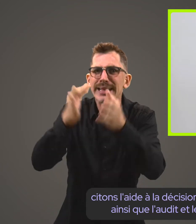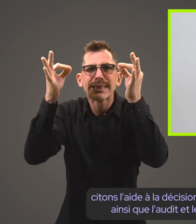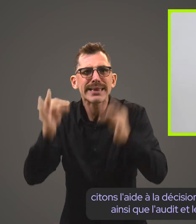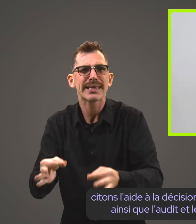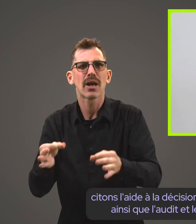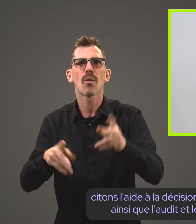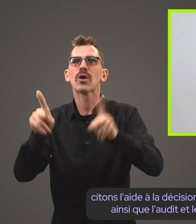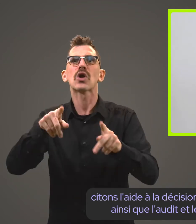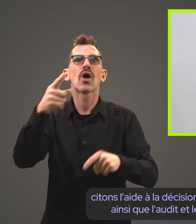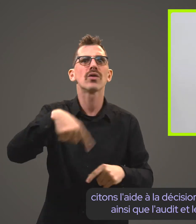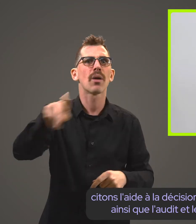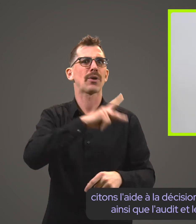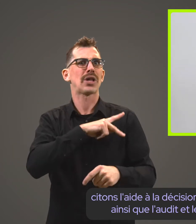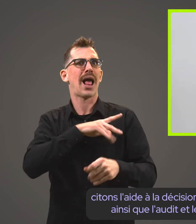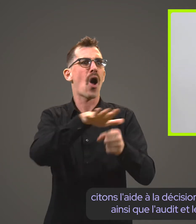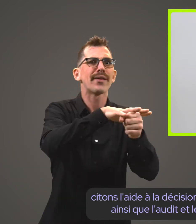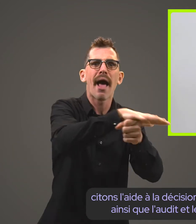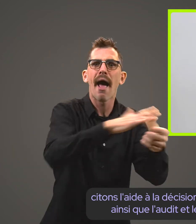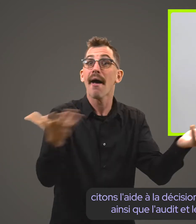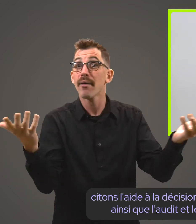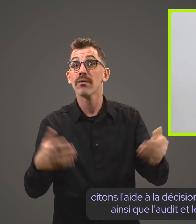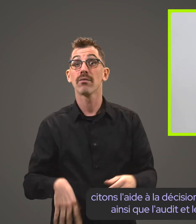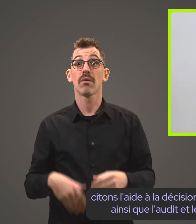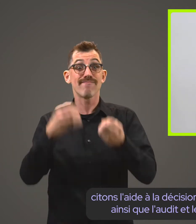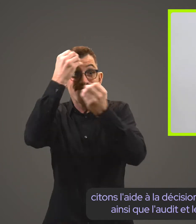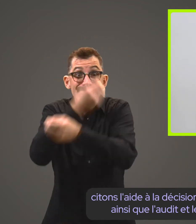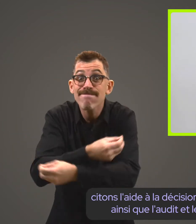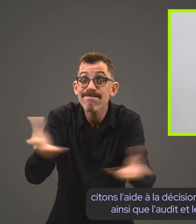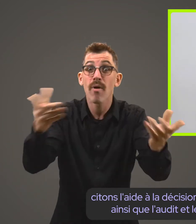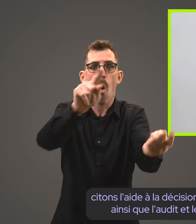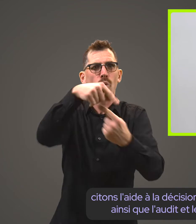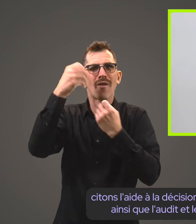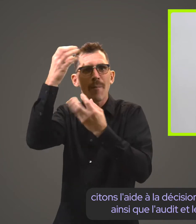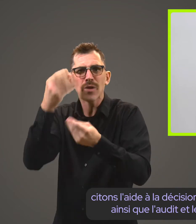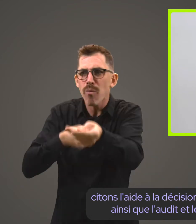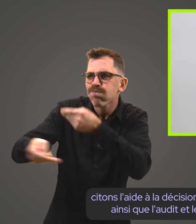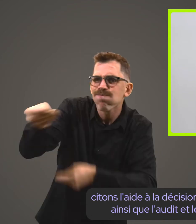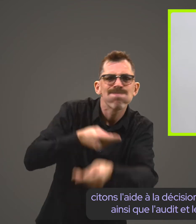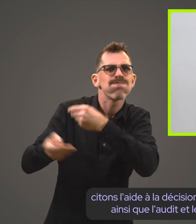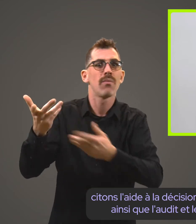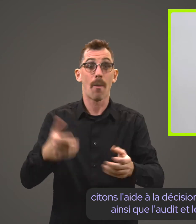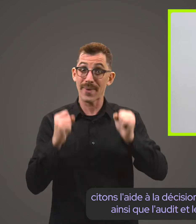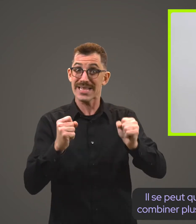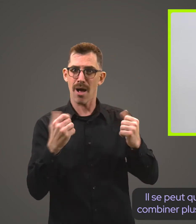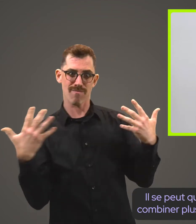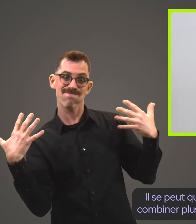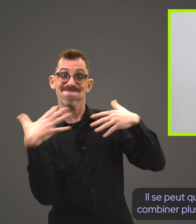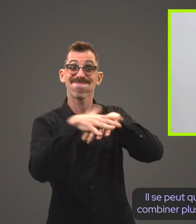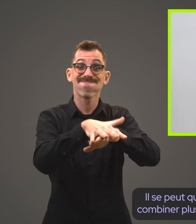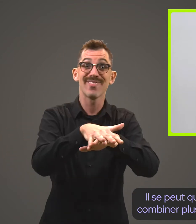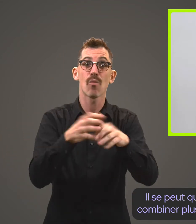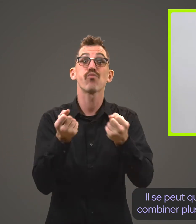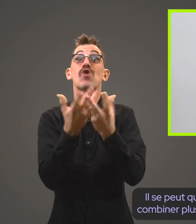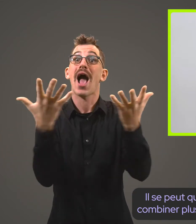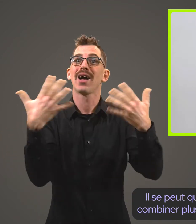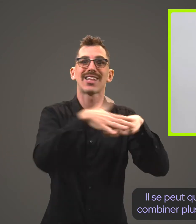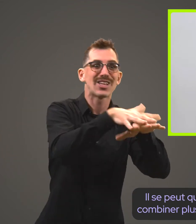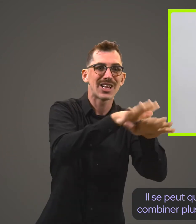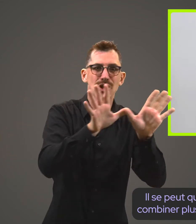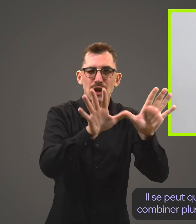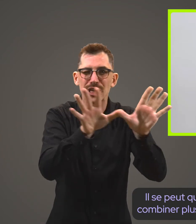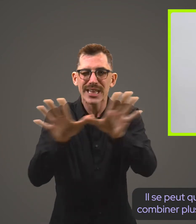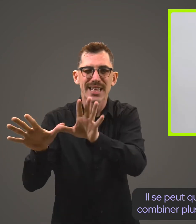strategies include decision support aids, local champions, and audit and feedback. You may need to combine